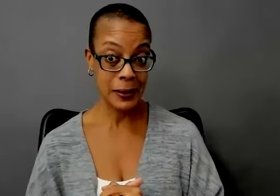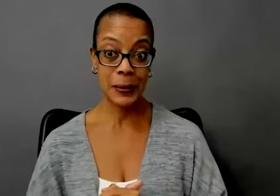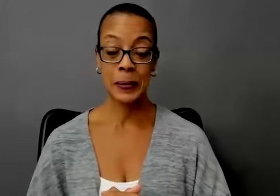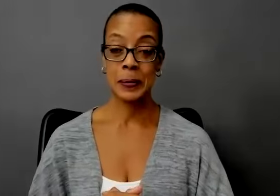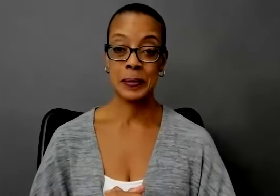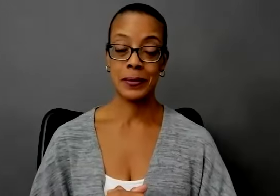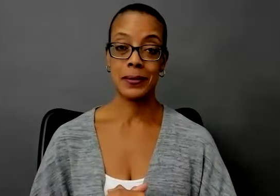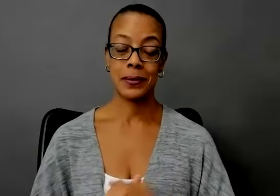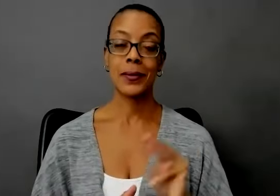Absolutely.